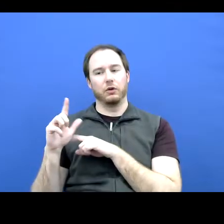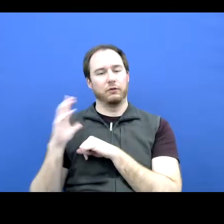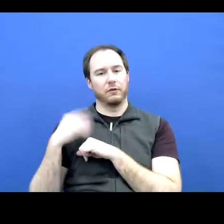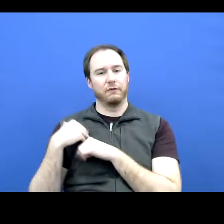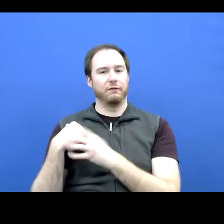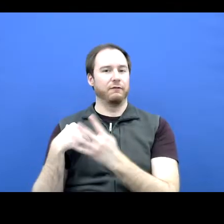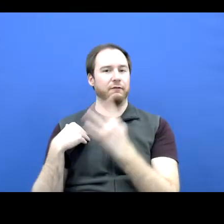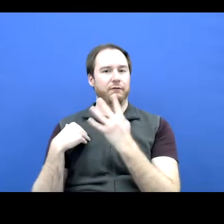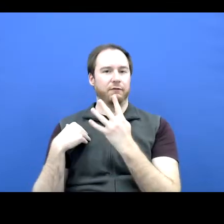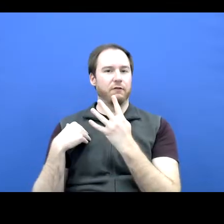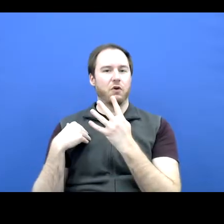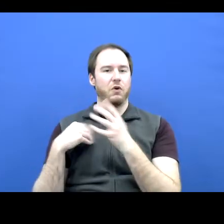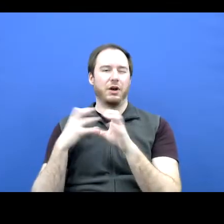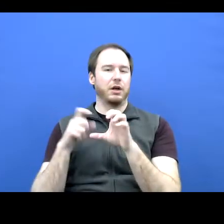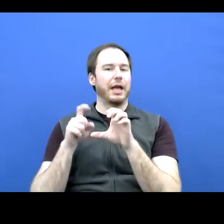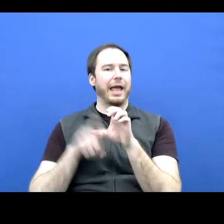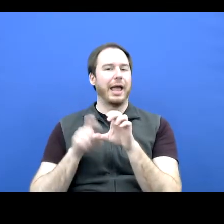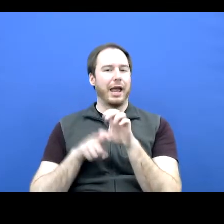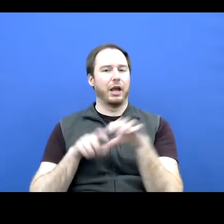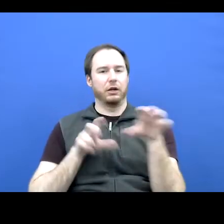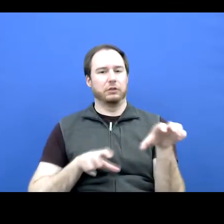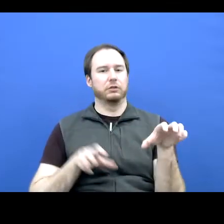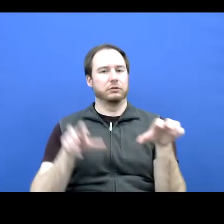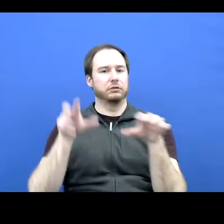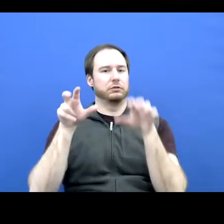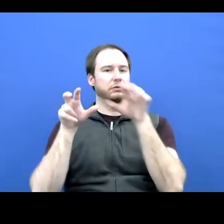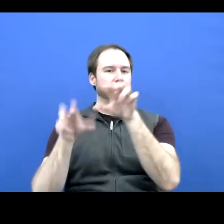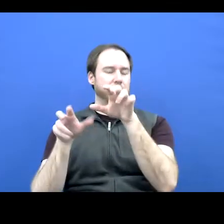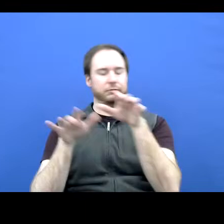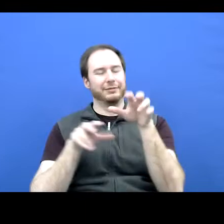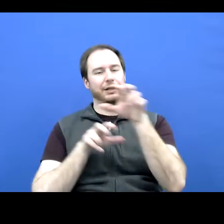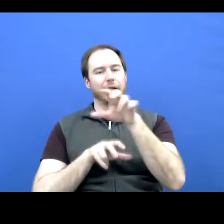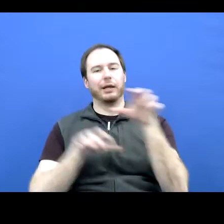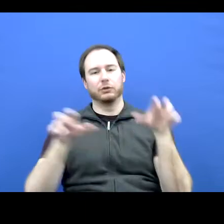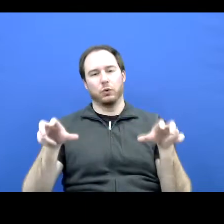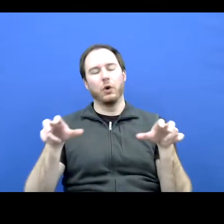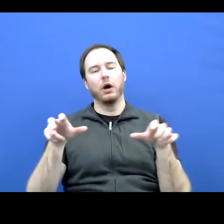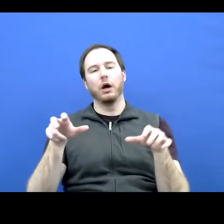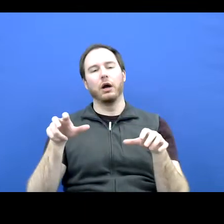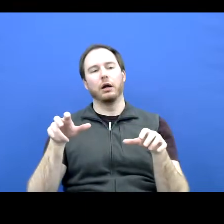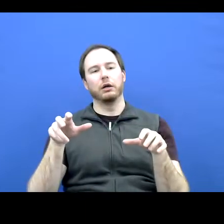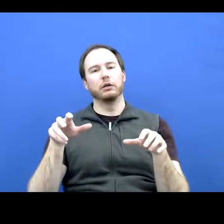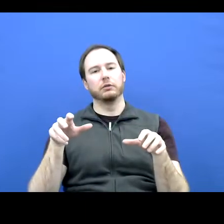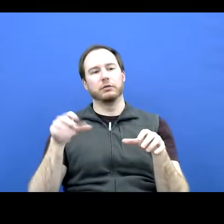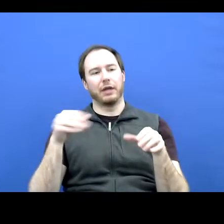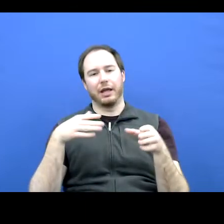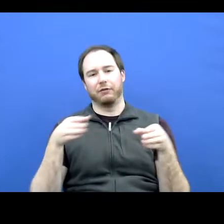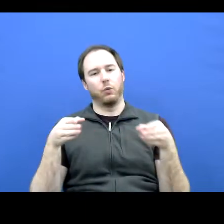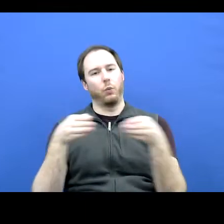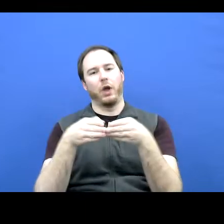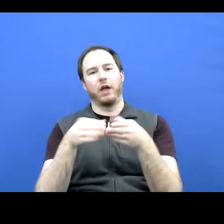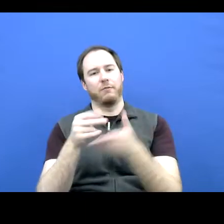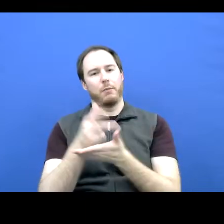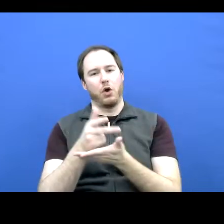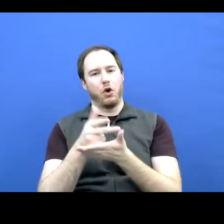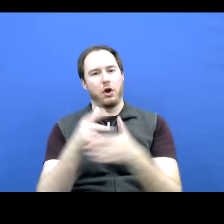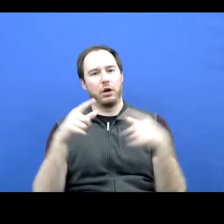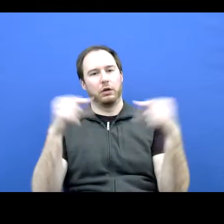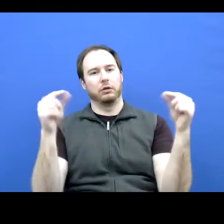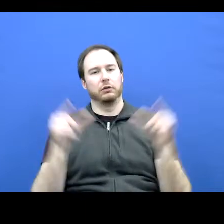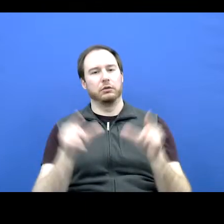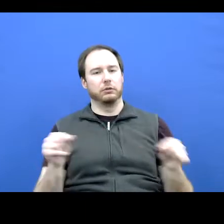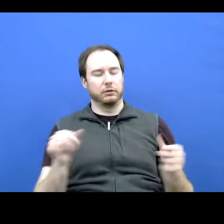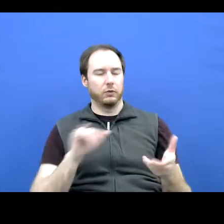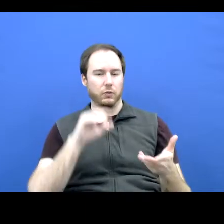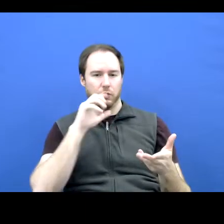4 anchor stores. They had their store plus like a wedge of parking. And so that's the